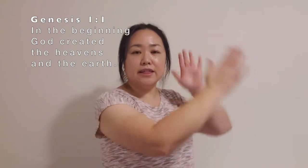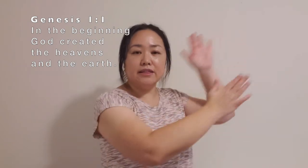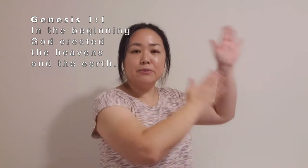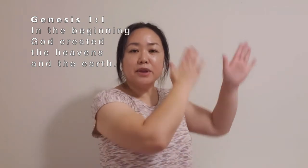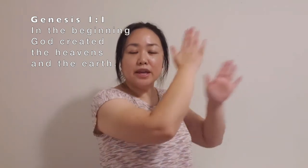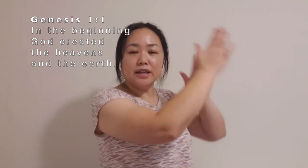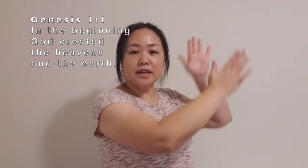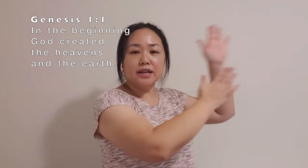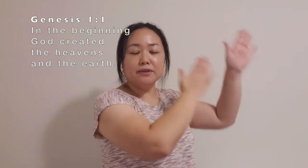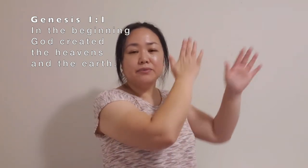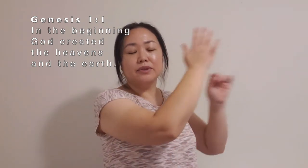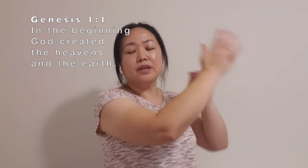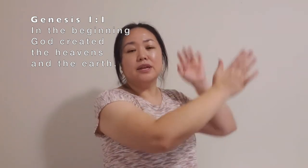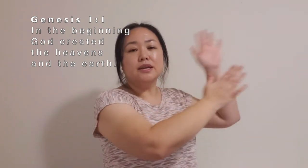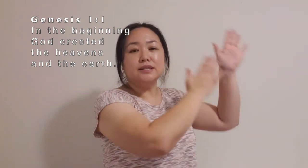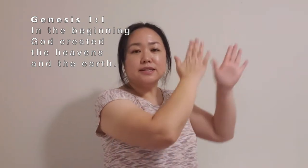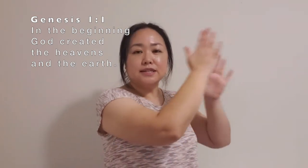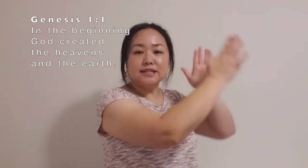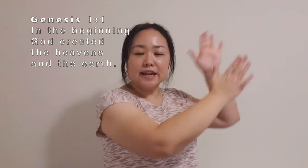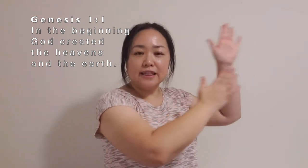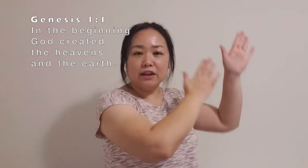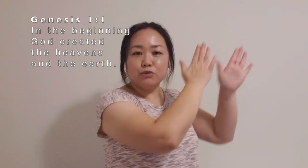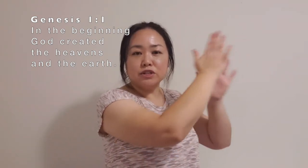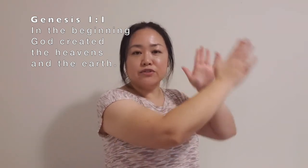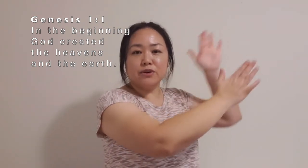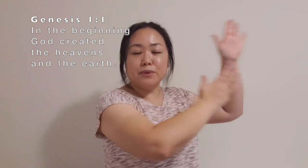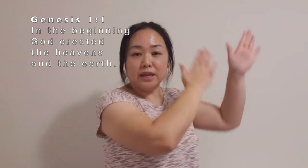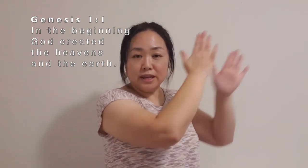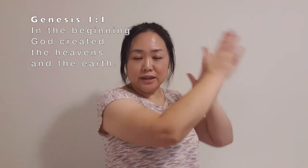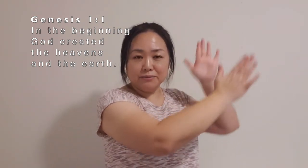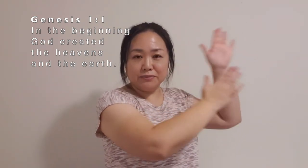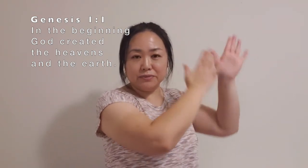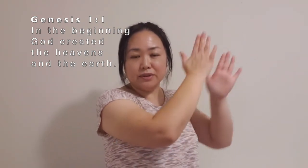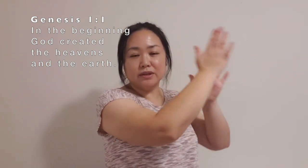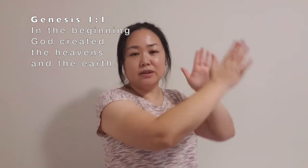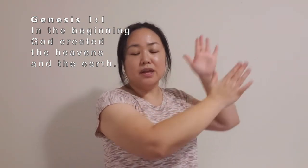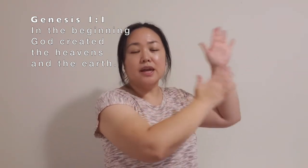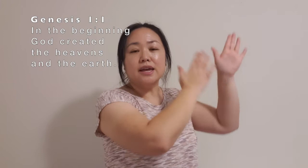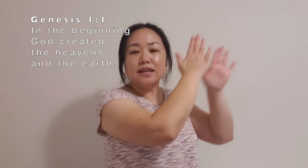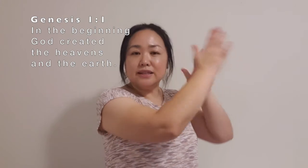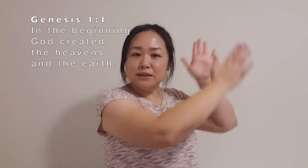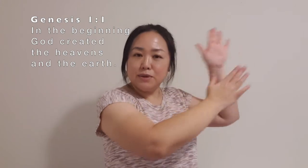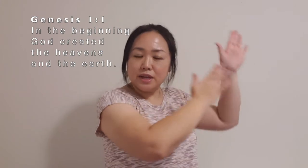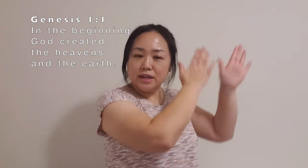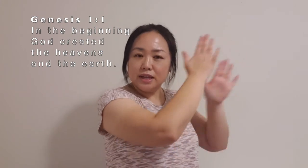the beginning, this is a sign language for beginning. In the beginning,